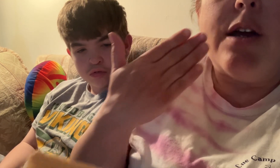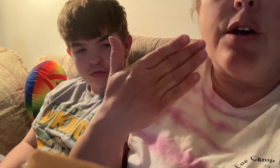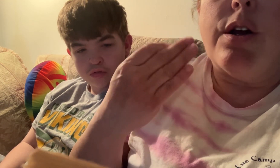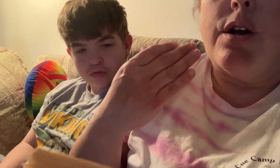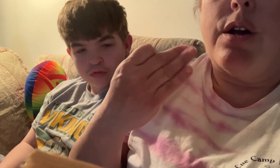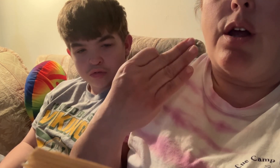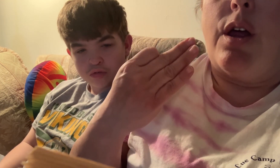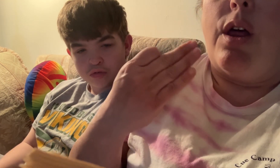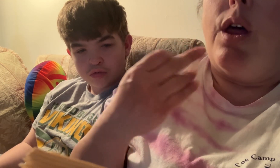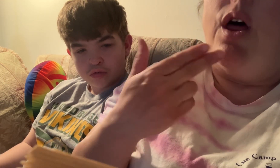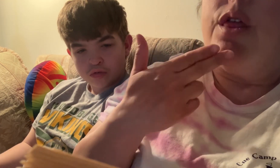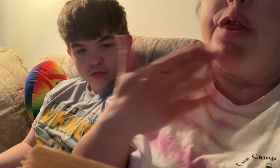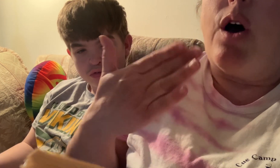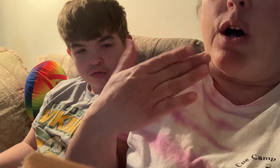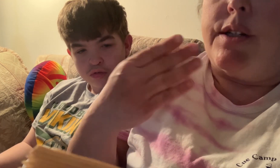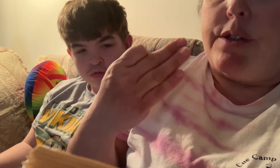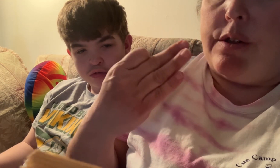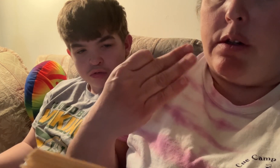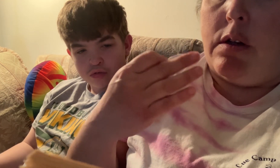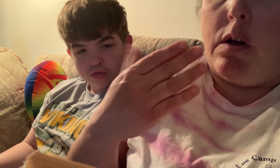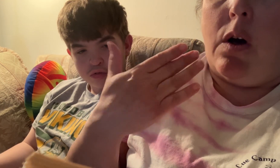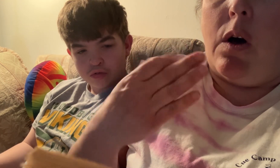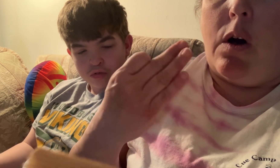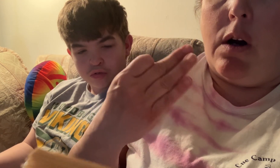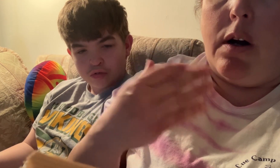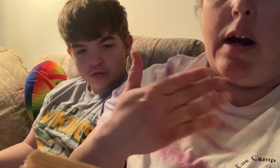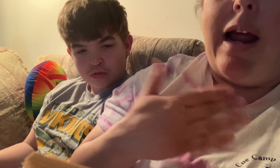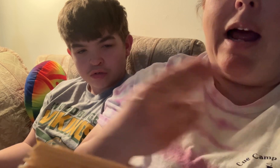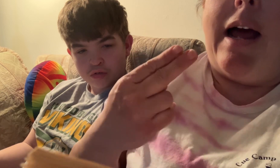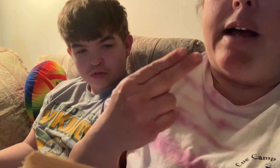mere thoughts, are as